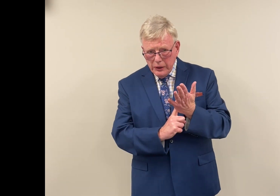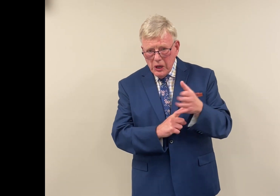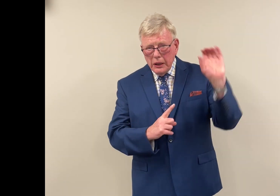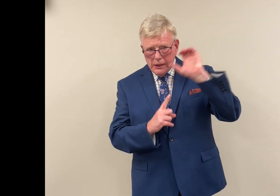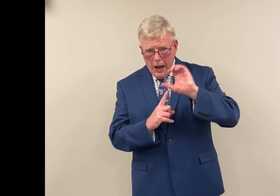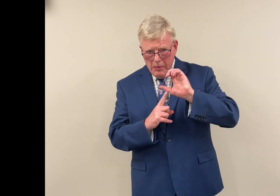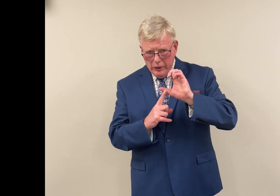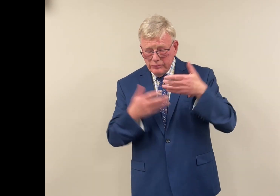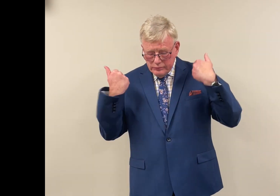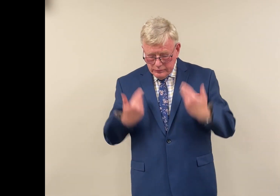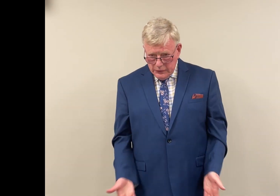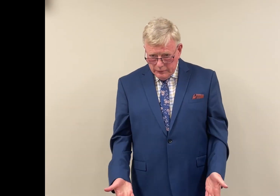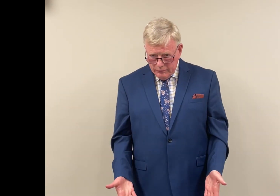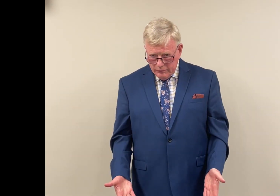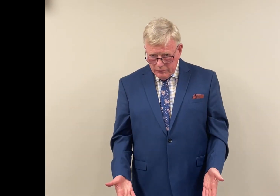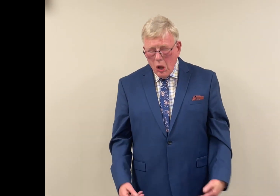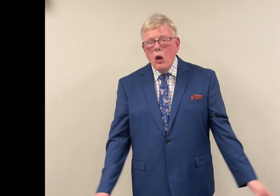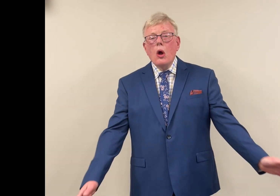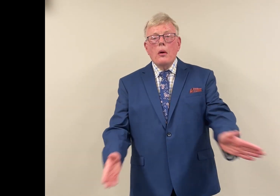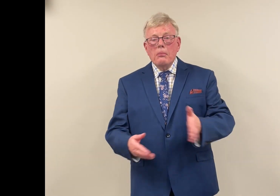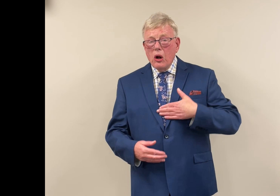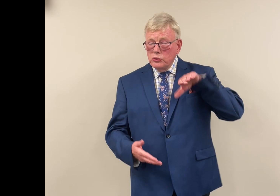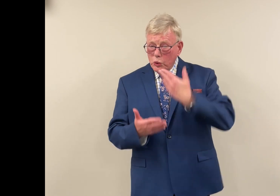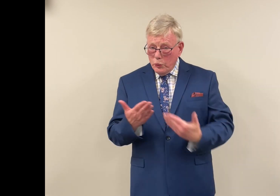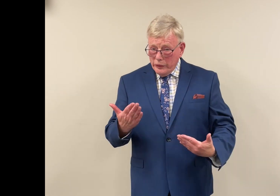Chapel in